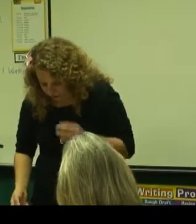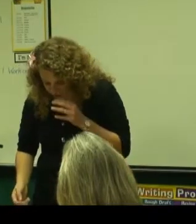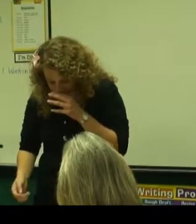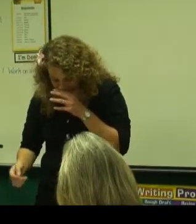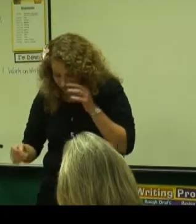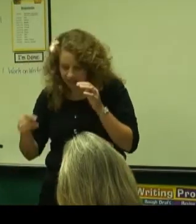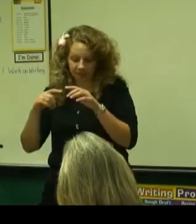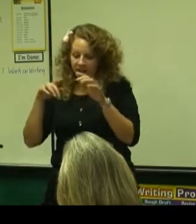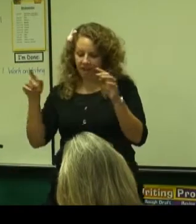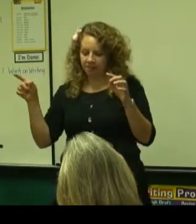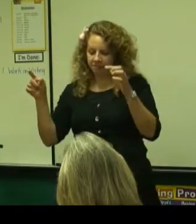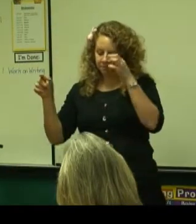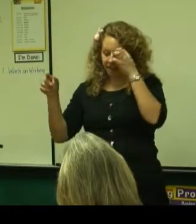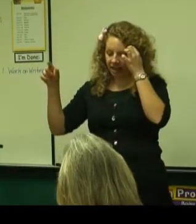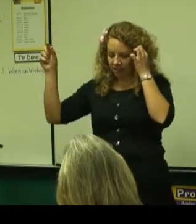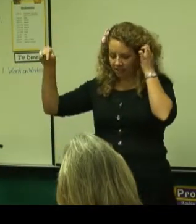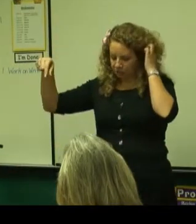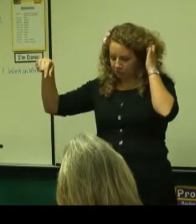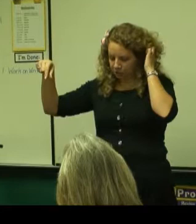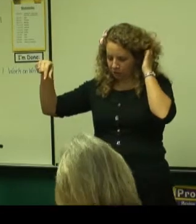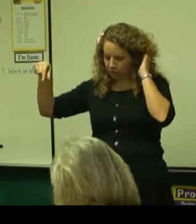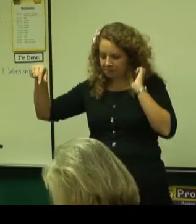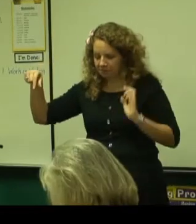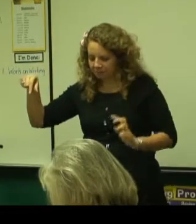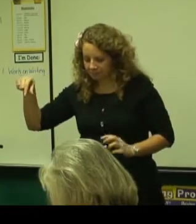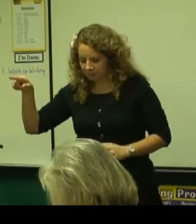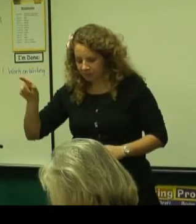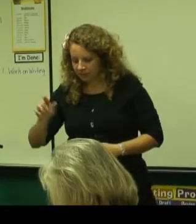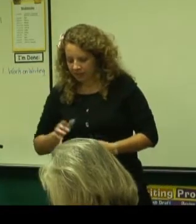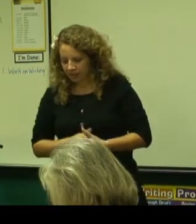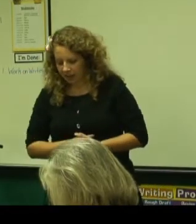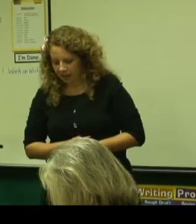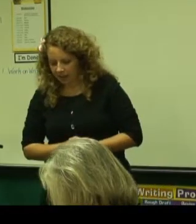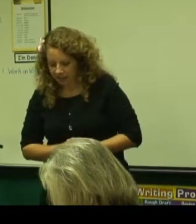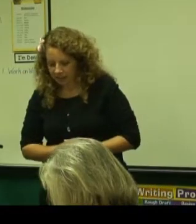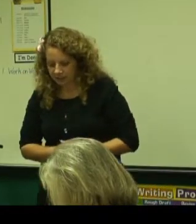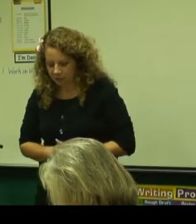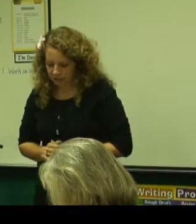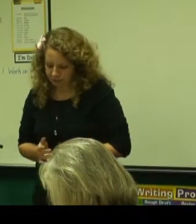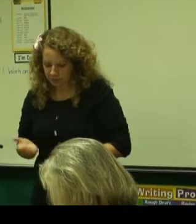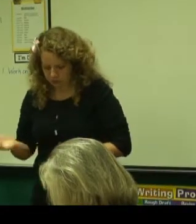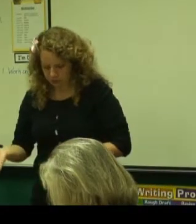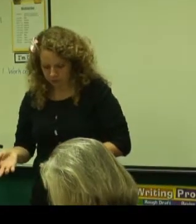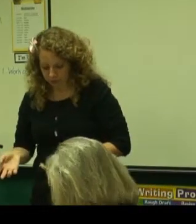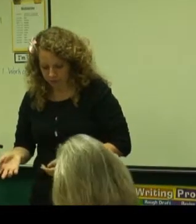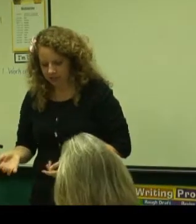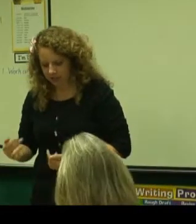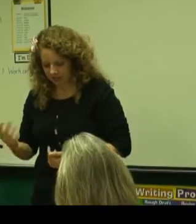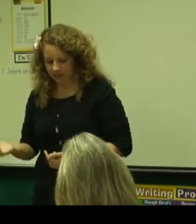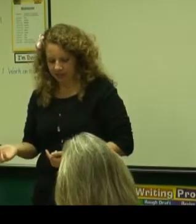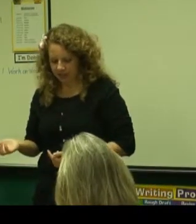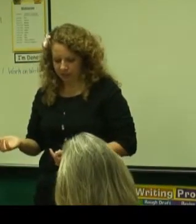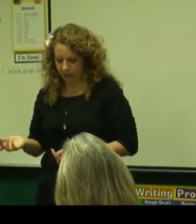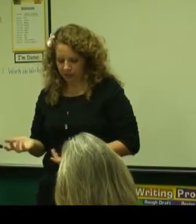So it has the line, and it has the Q over it, and that's going to be used to represent that as a yes-no